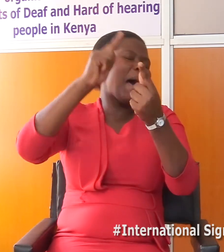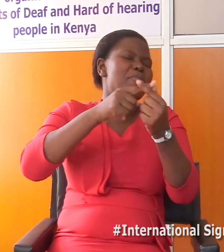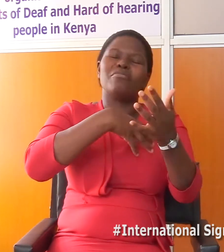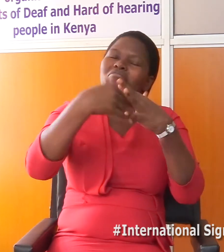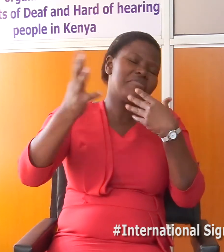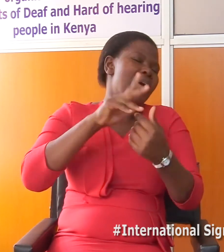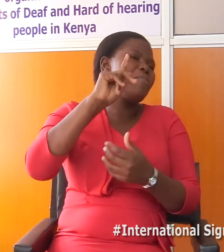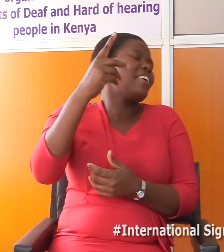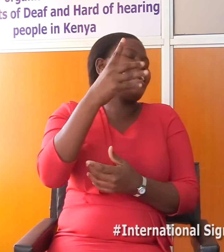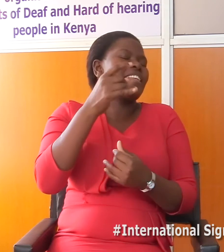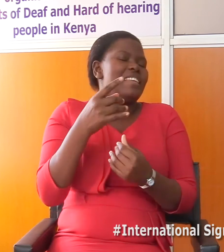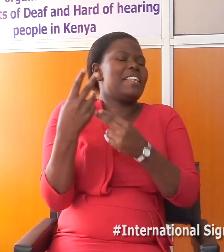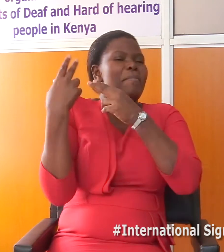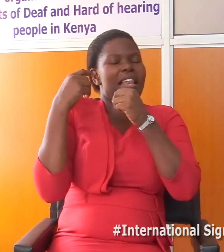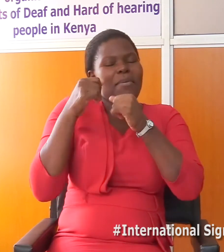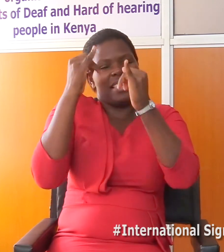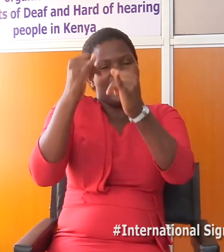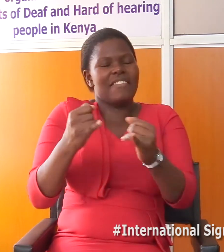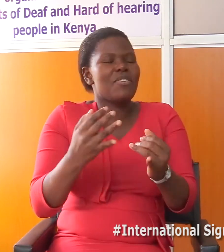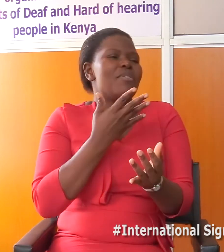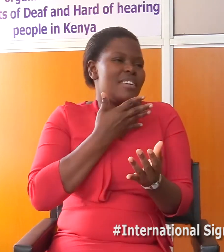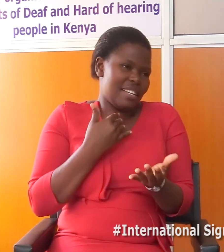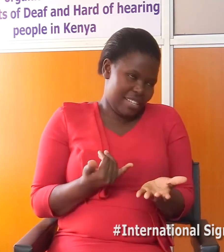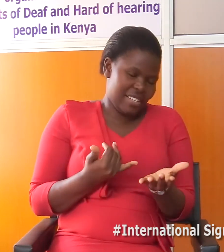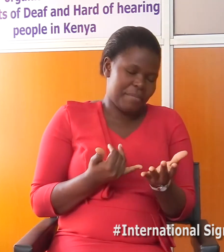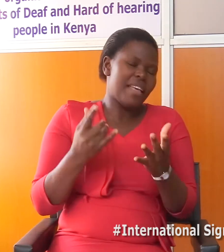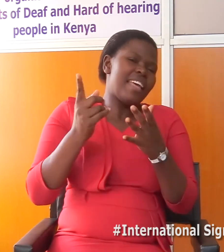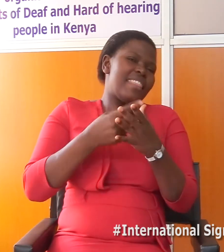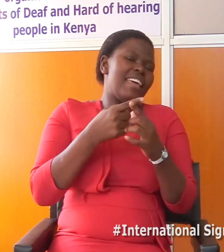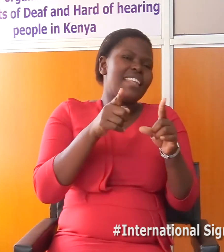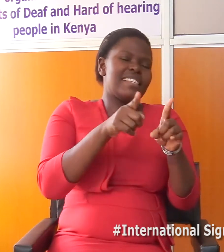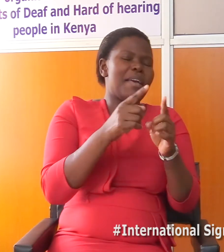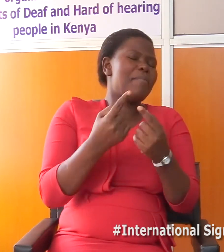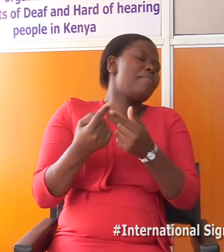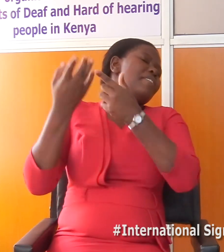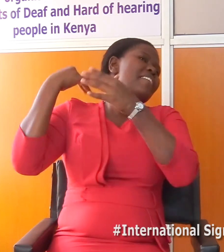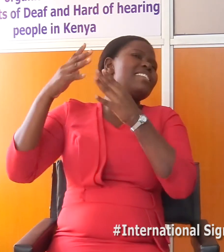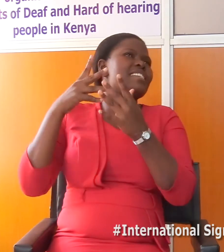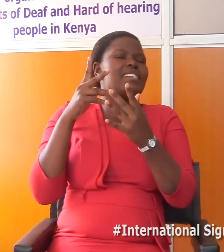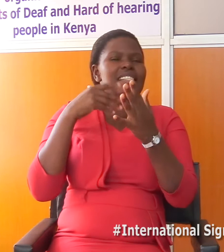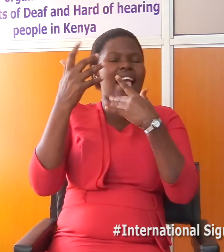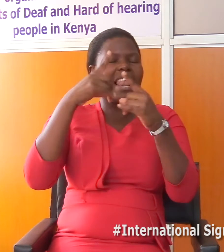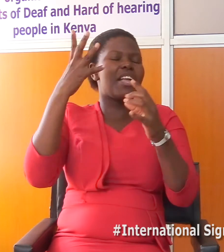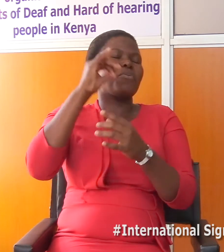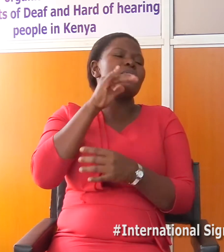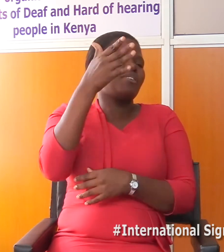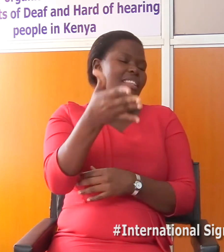is inclusive. So by that time, most of the deaf people could not attain up to class 8 or PhD. So